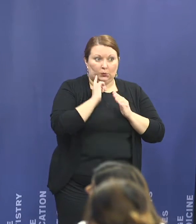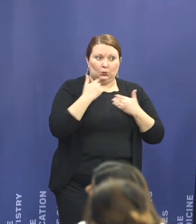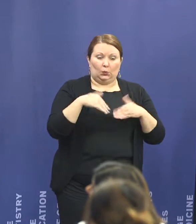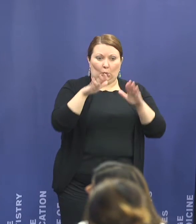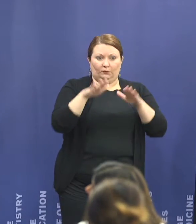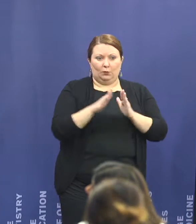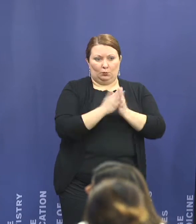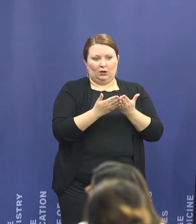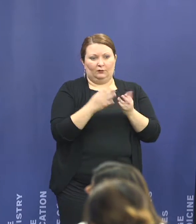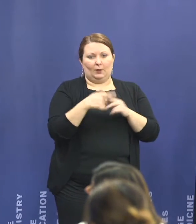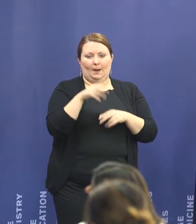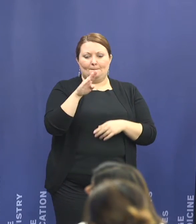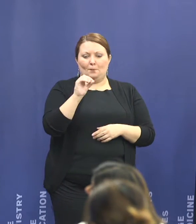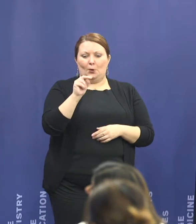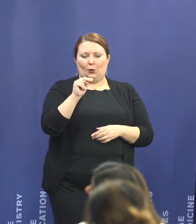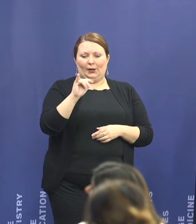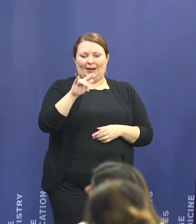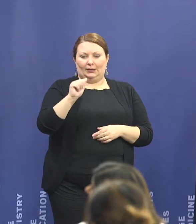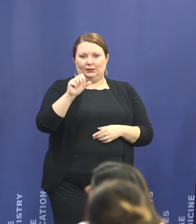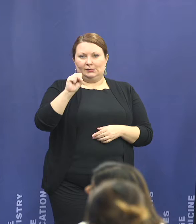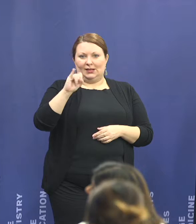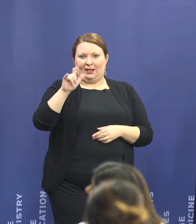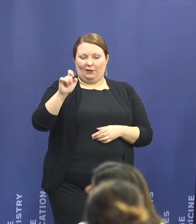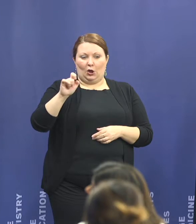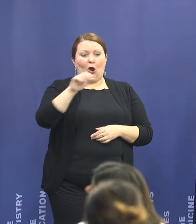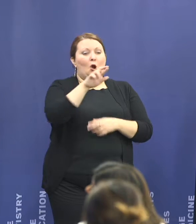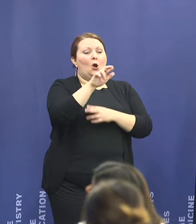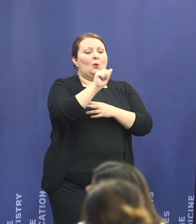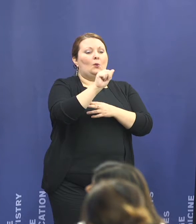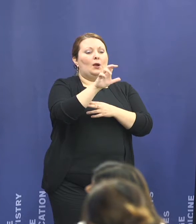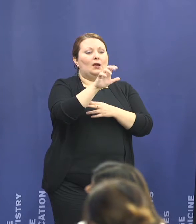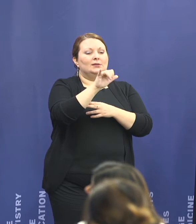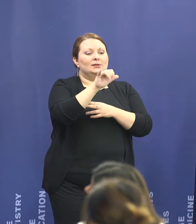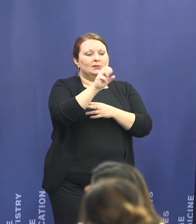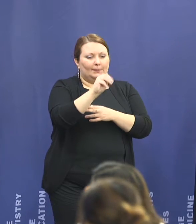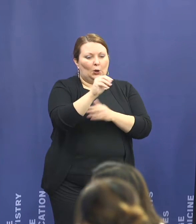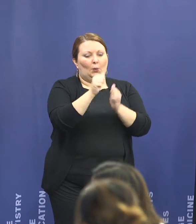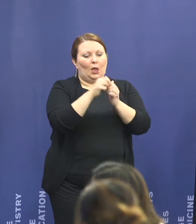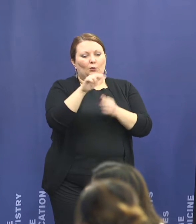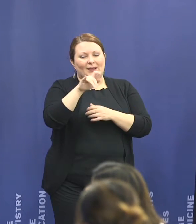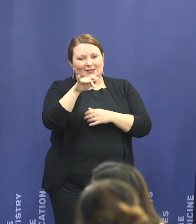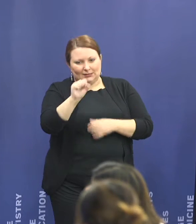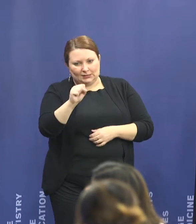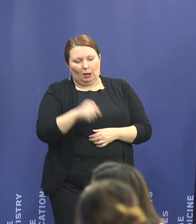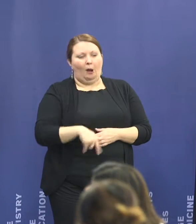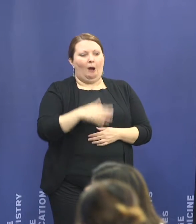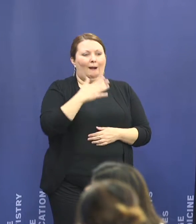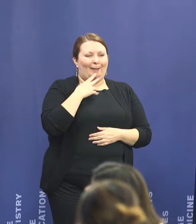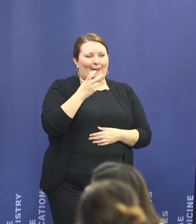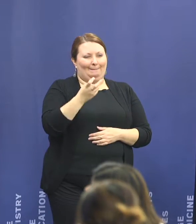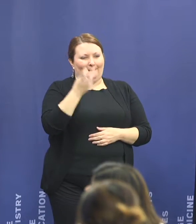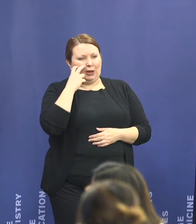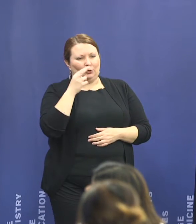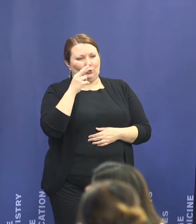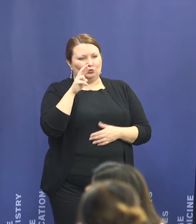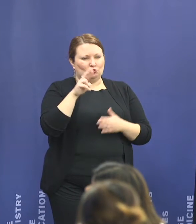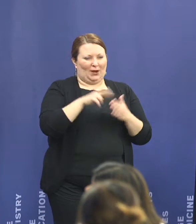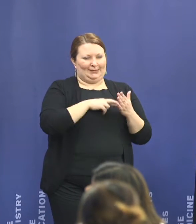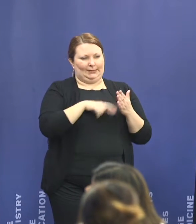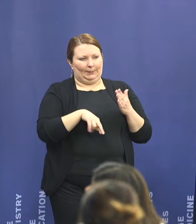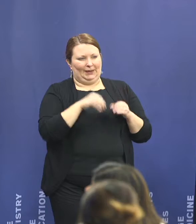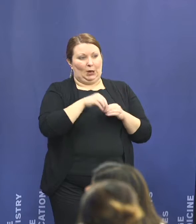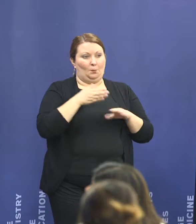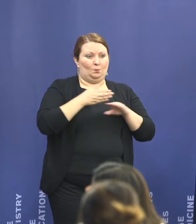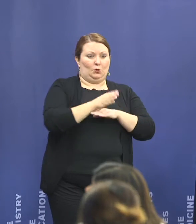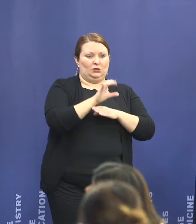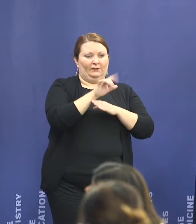wonderful book that Bonilla Silva wrote, Racism Without Races, Colorblind Racism in the Post-Civil Rights Era. And we